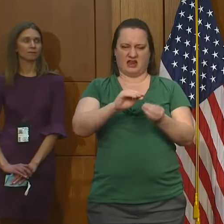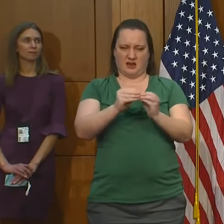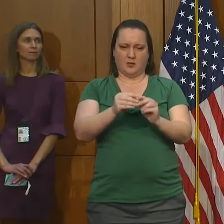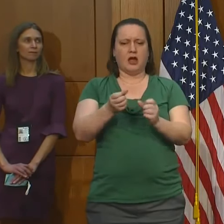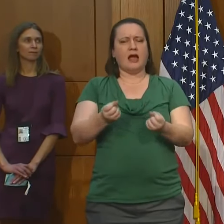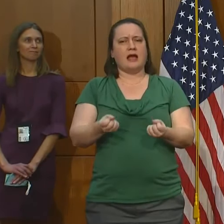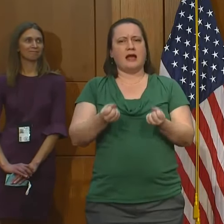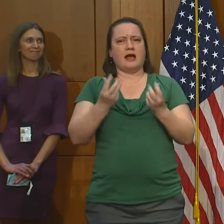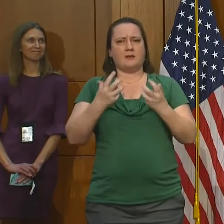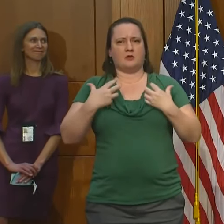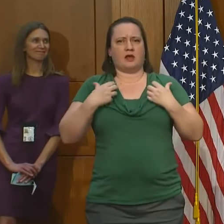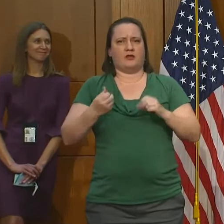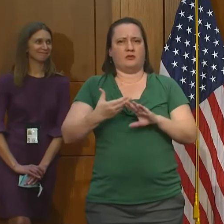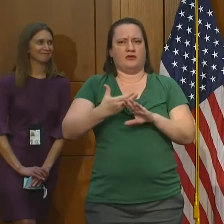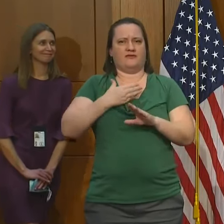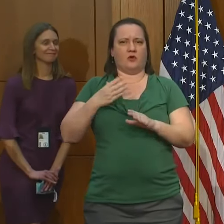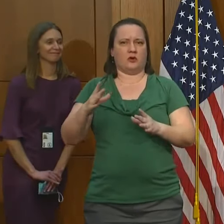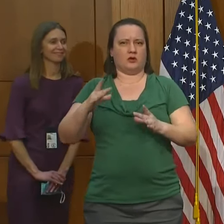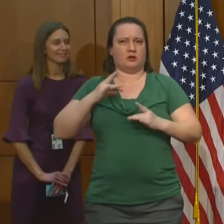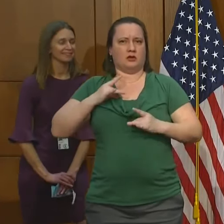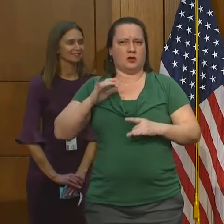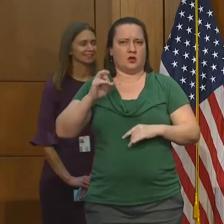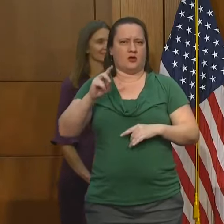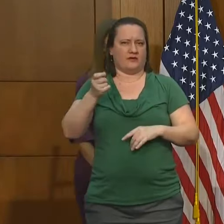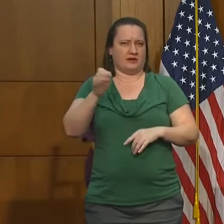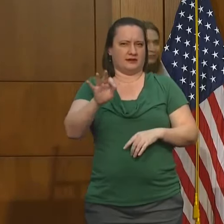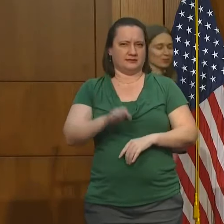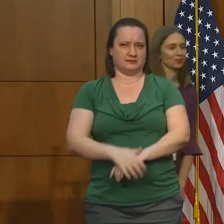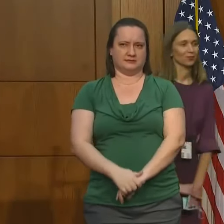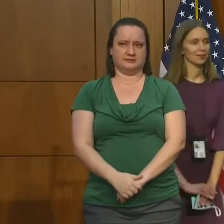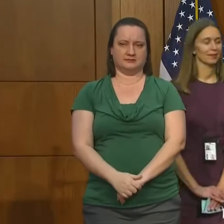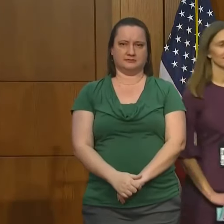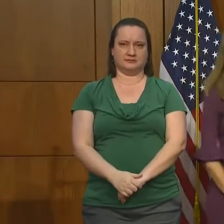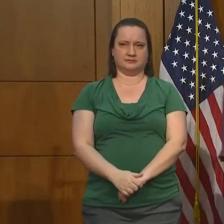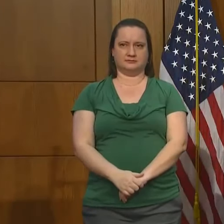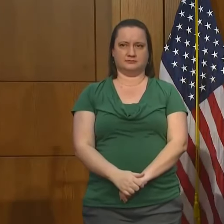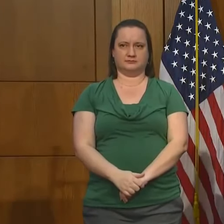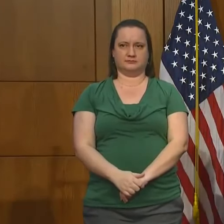least take number 1, and I'll see if she's comfortable with number 2 as well. Thanks, Lois.